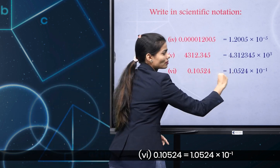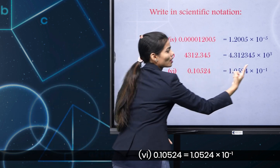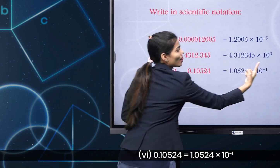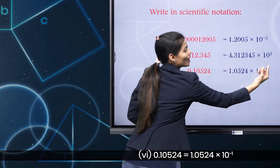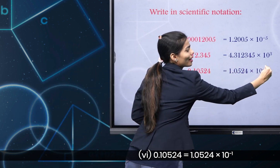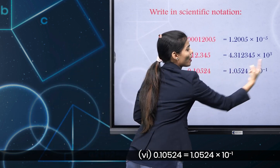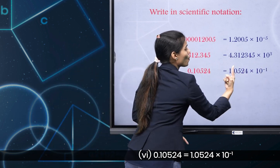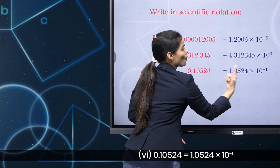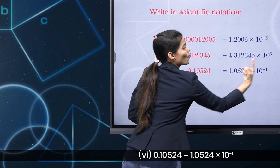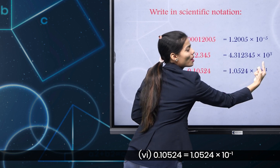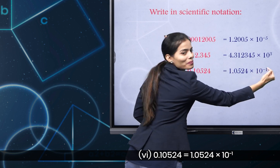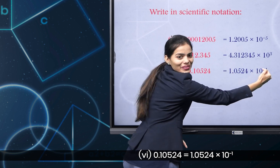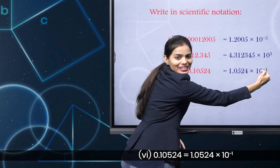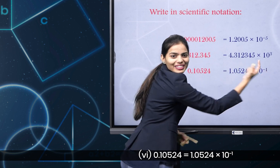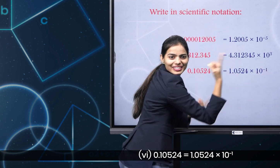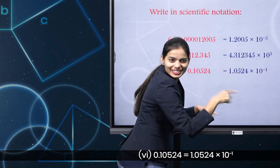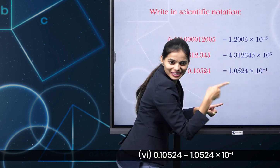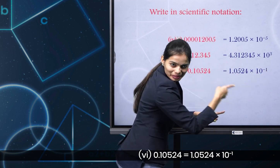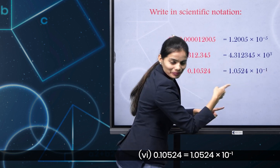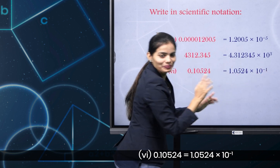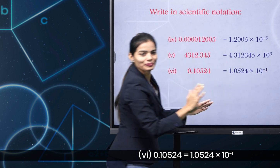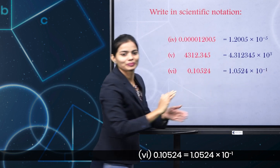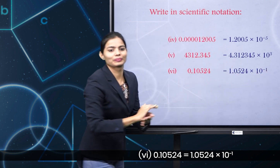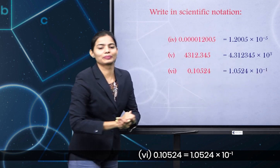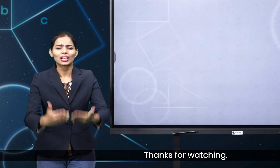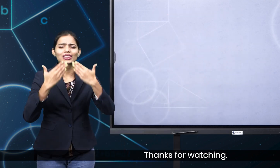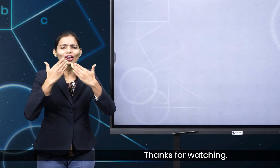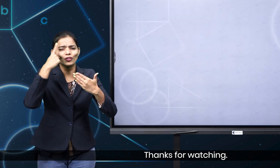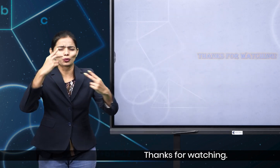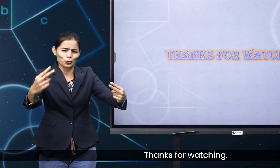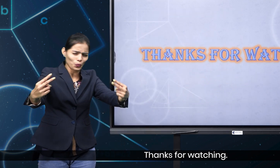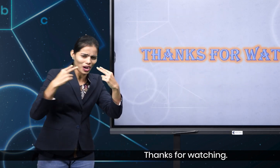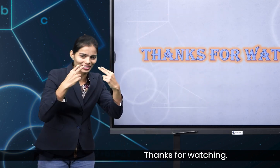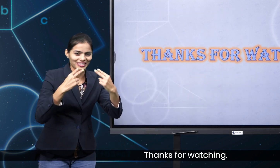Thanks for watching.